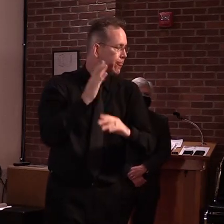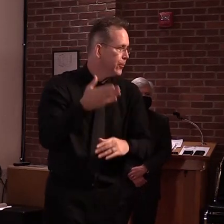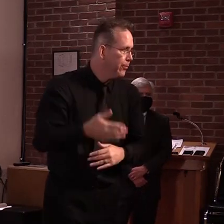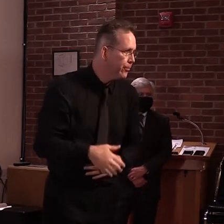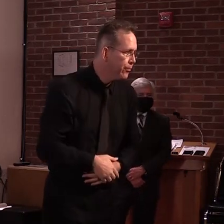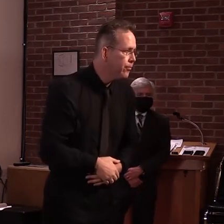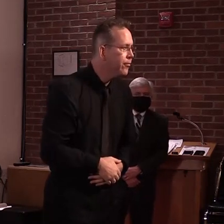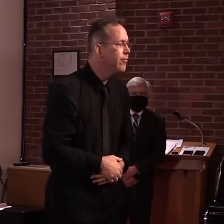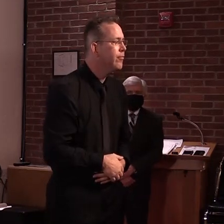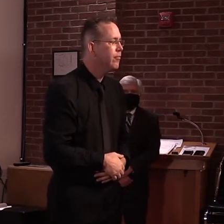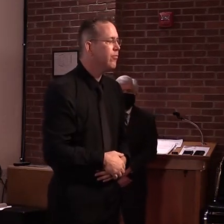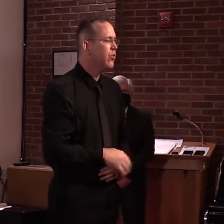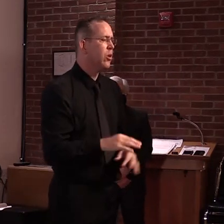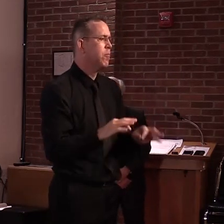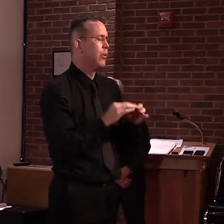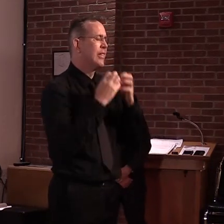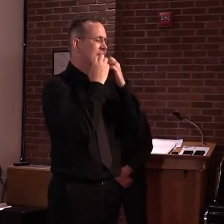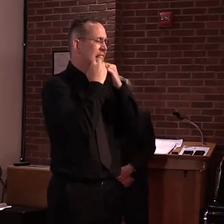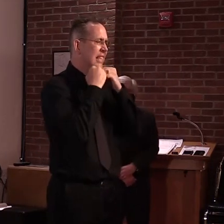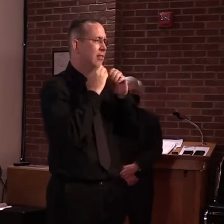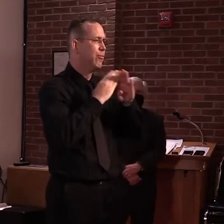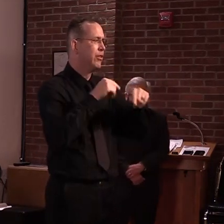can.